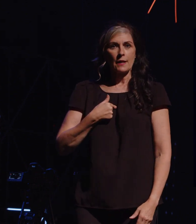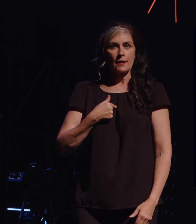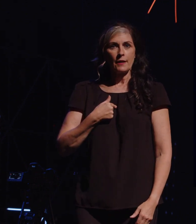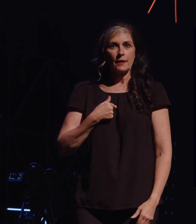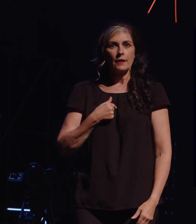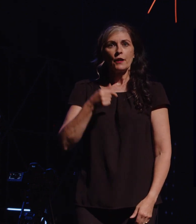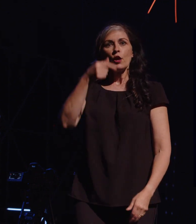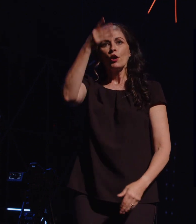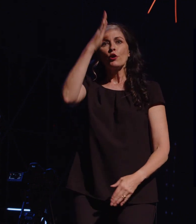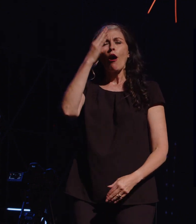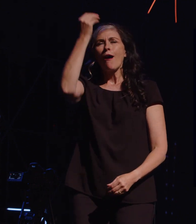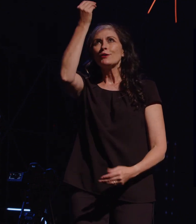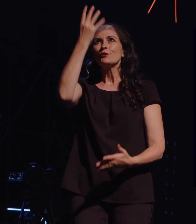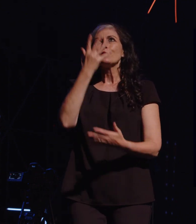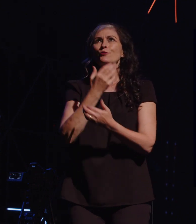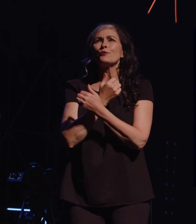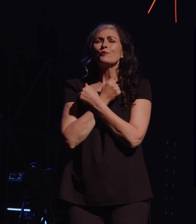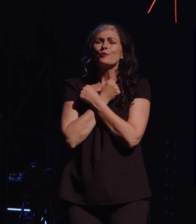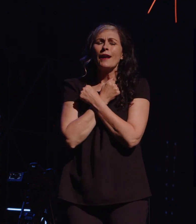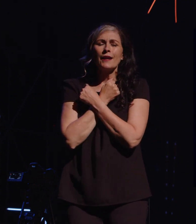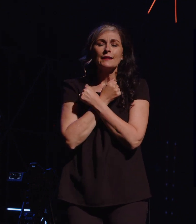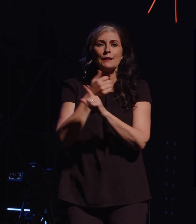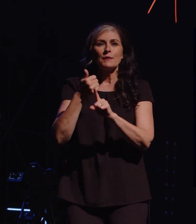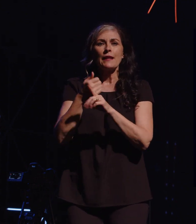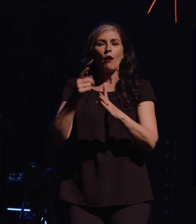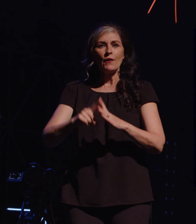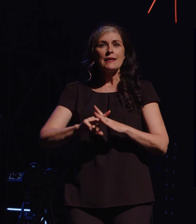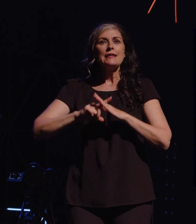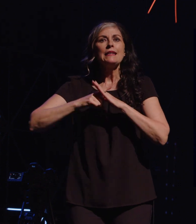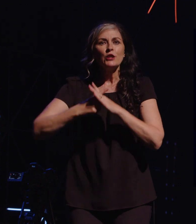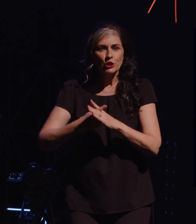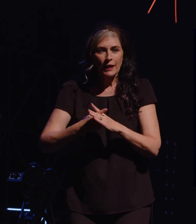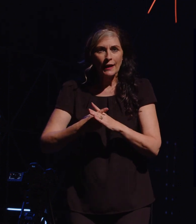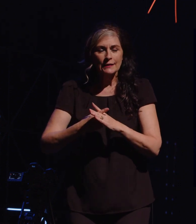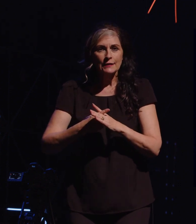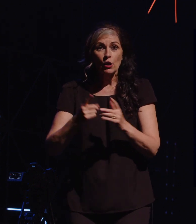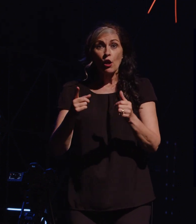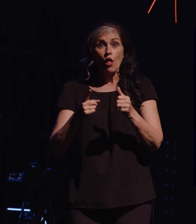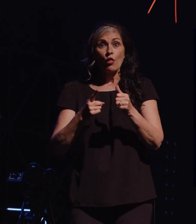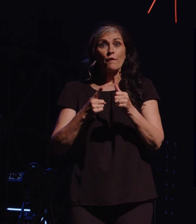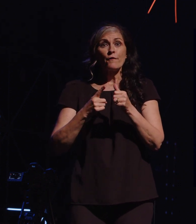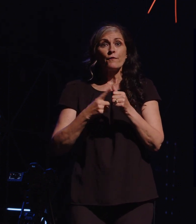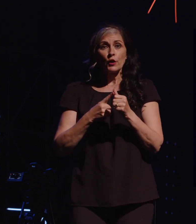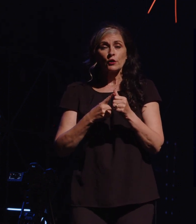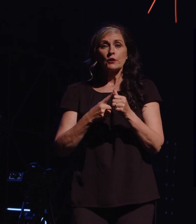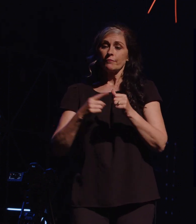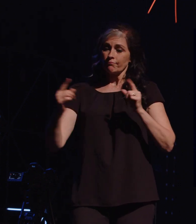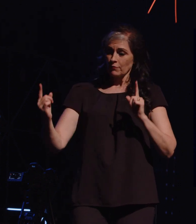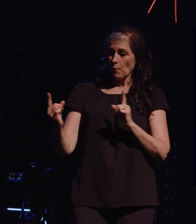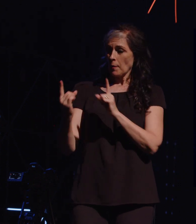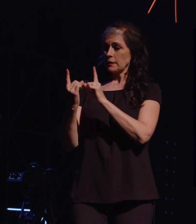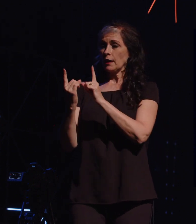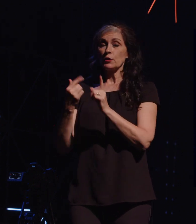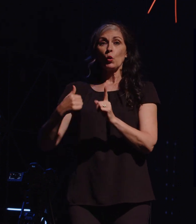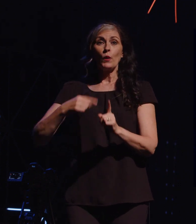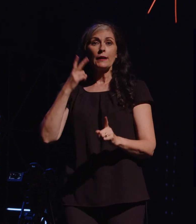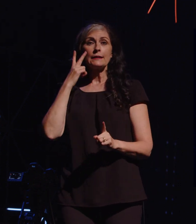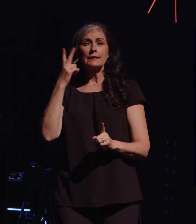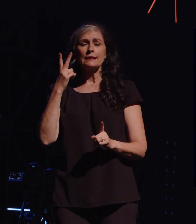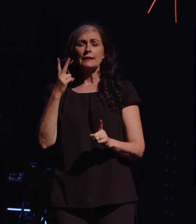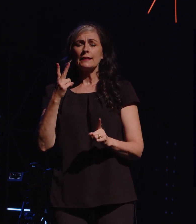his grace, is that he initiates it. He makes the first move on us where we can see that there's